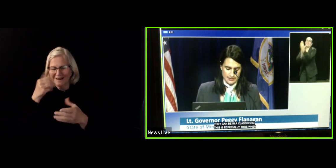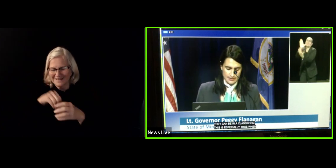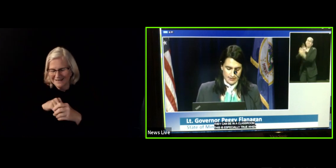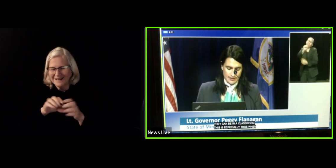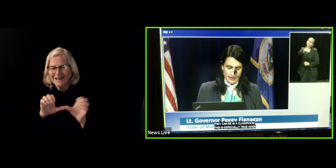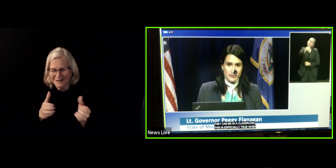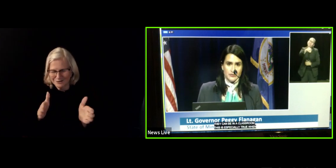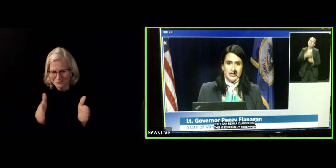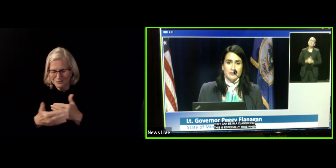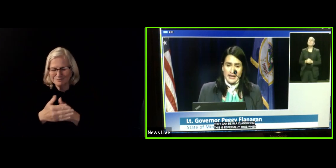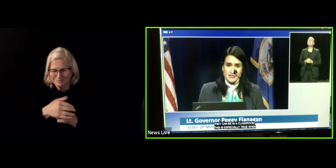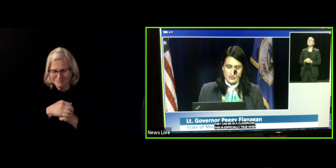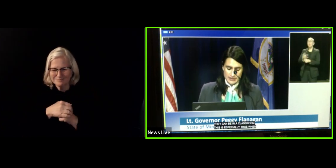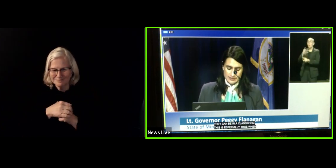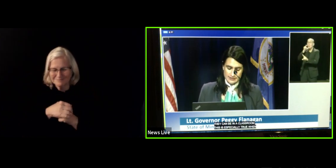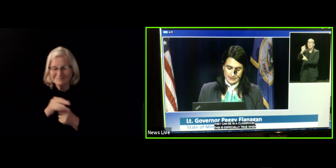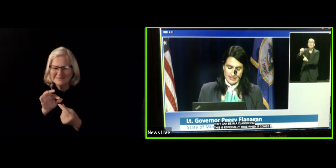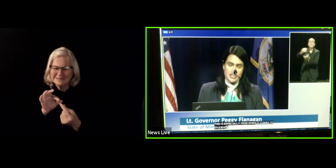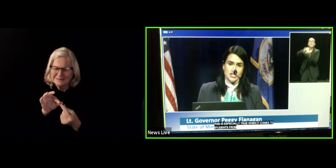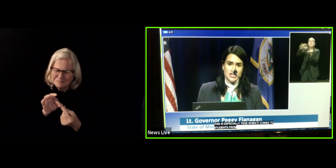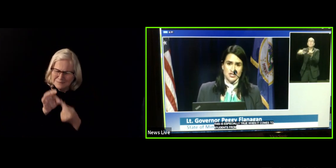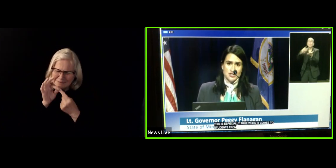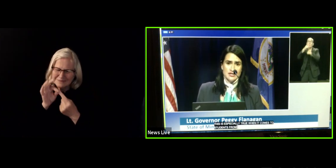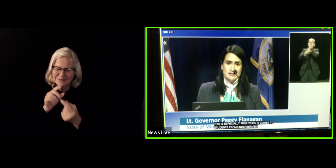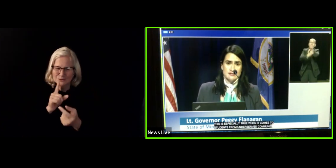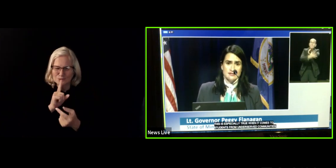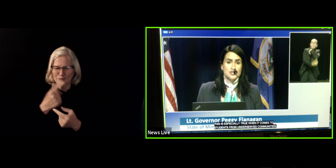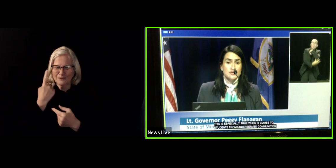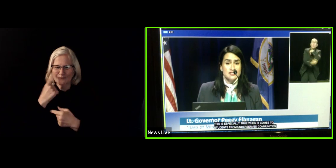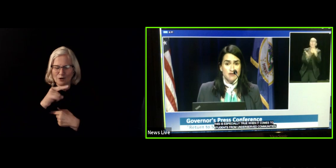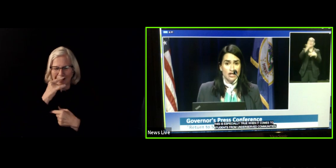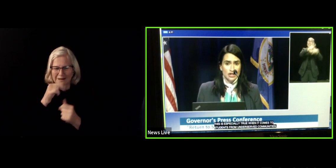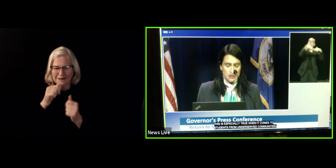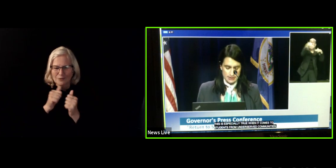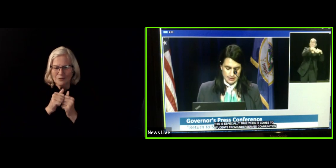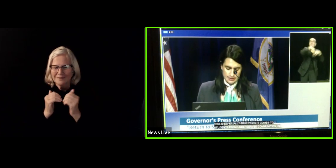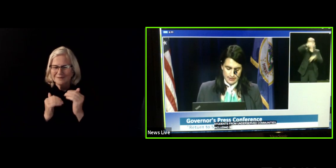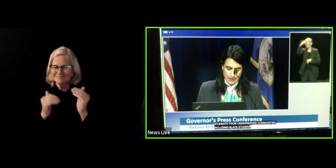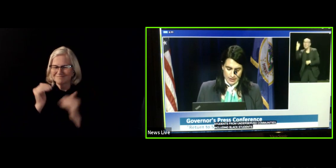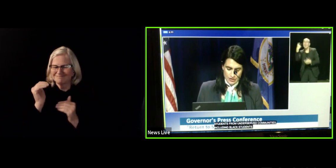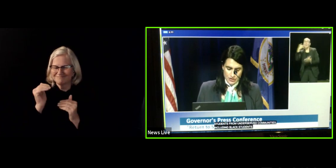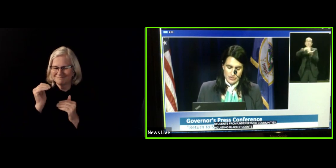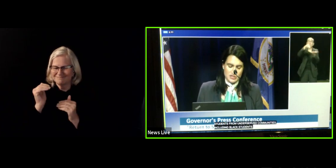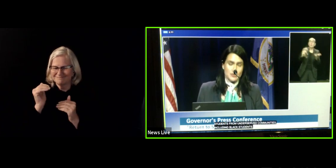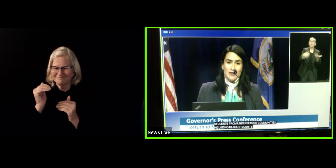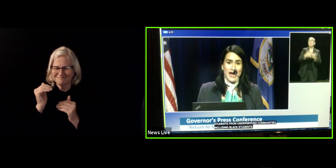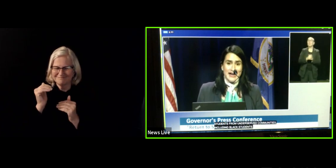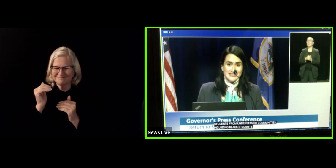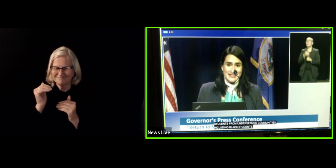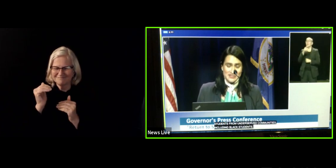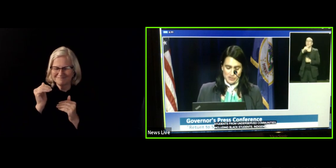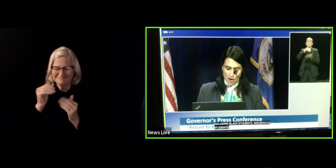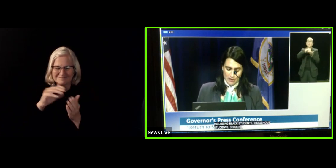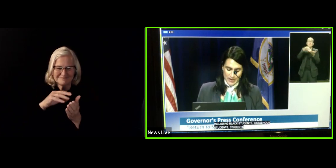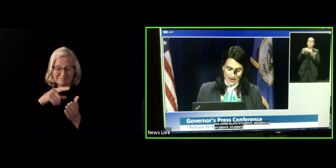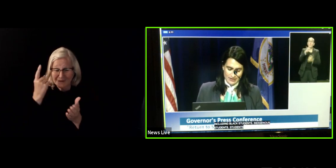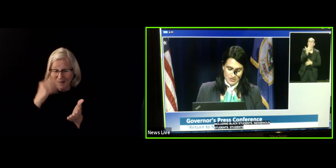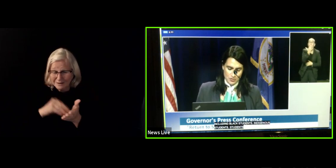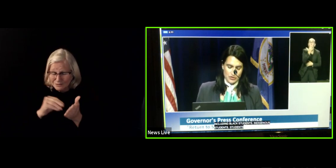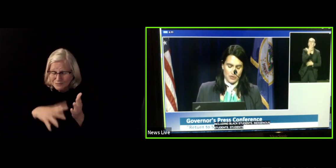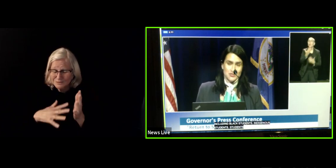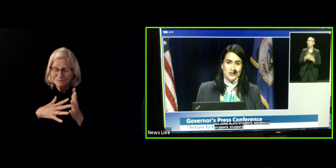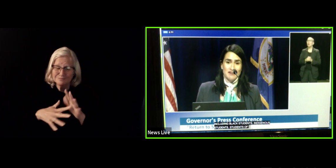communities, including Black students, Indigenous students, students of color, students without access to